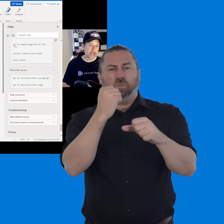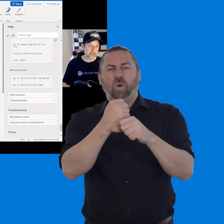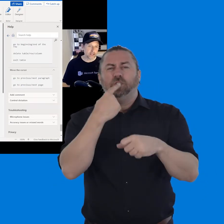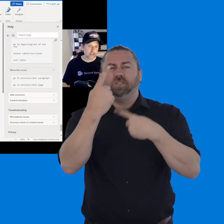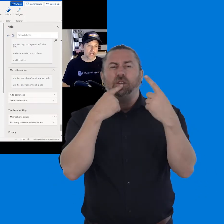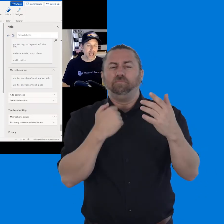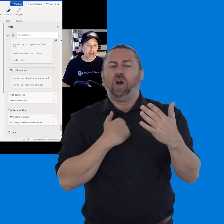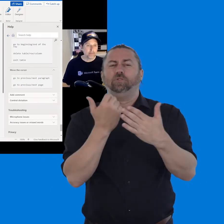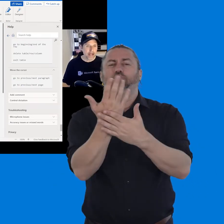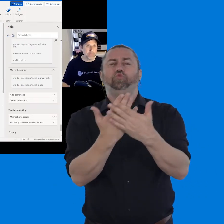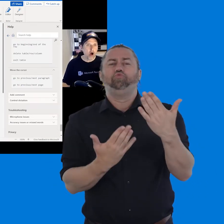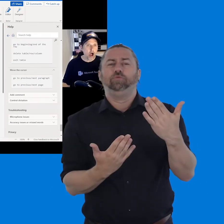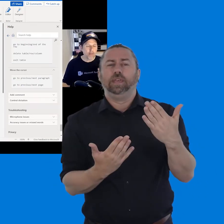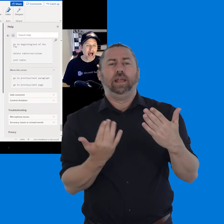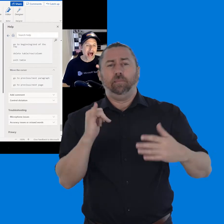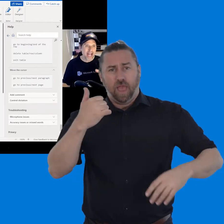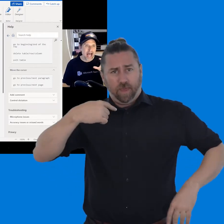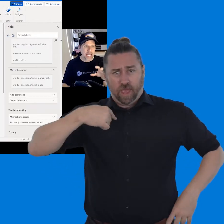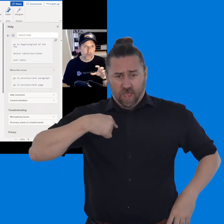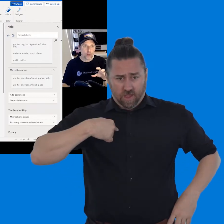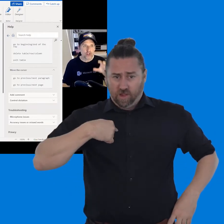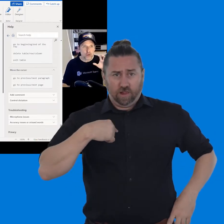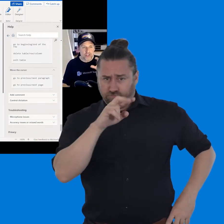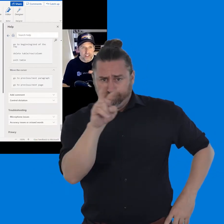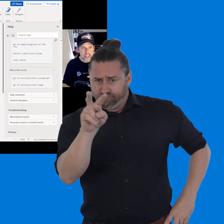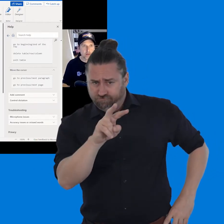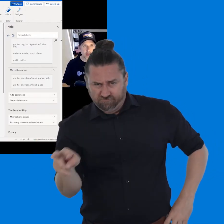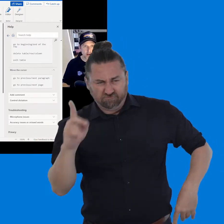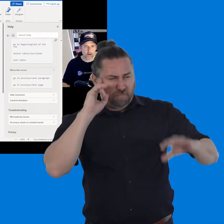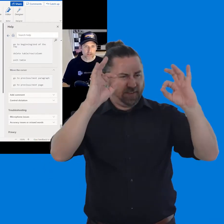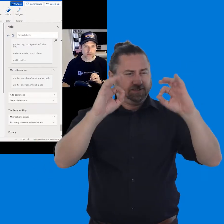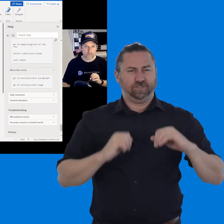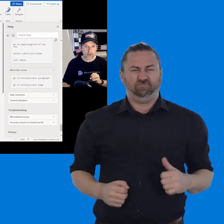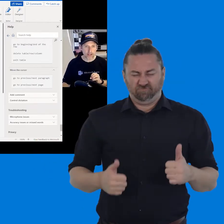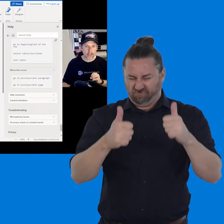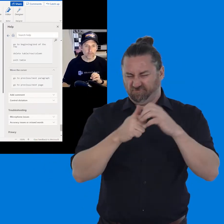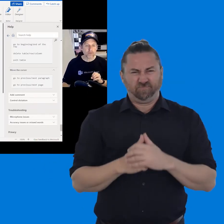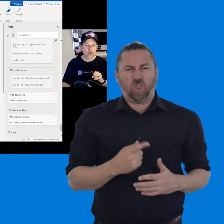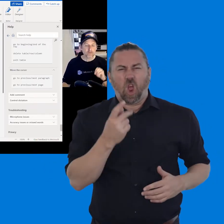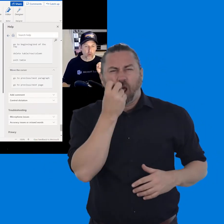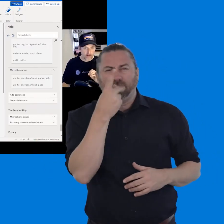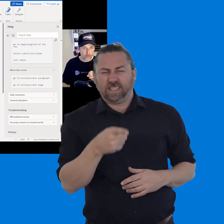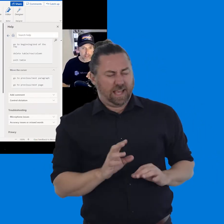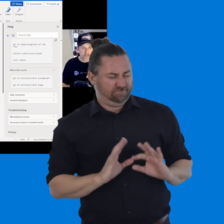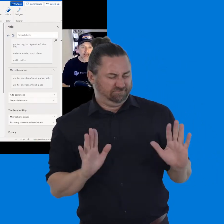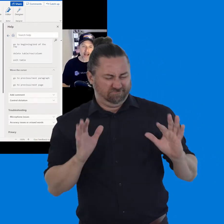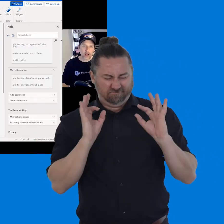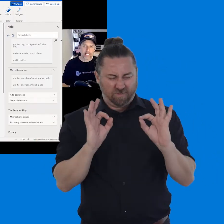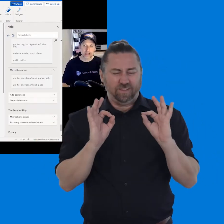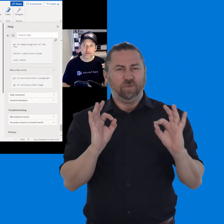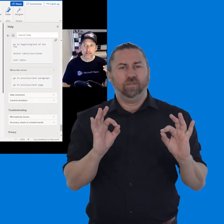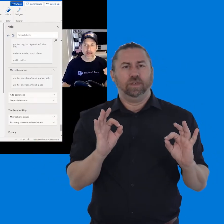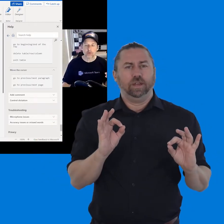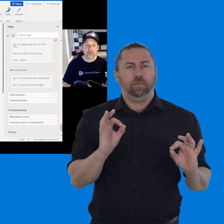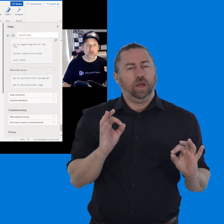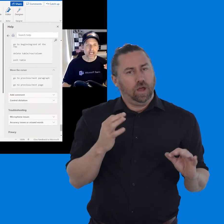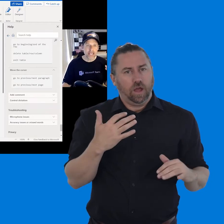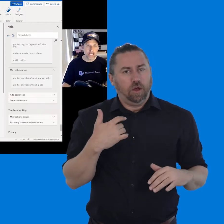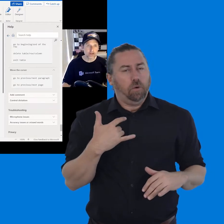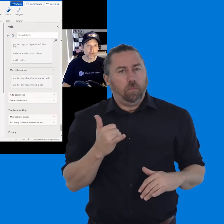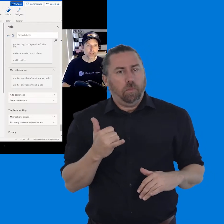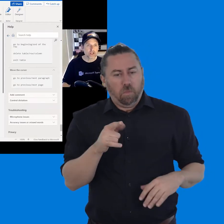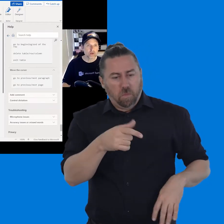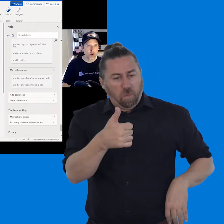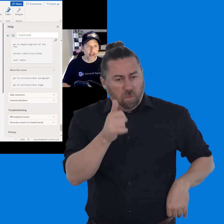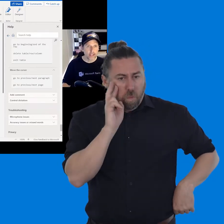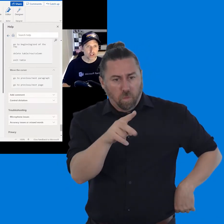just dictated this and maybe I'm unable to see my errors, okay, for whatever reason, and I need to be able to